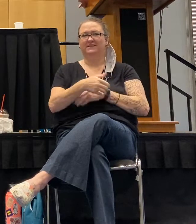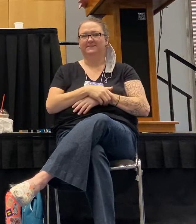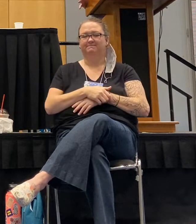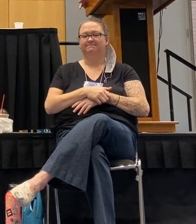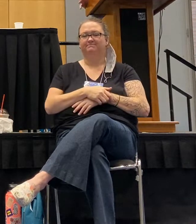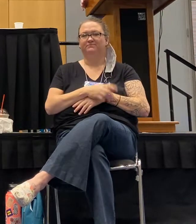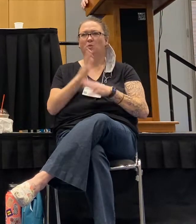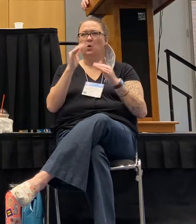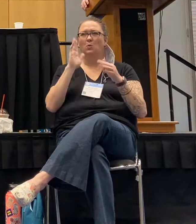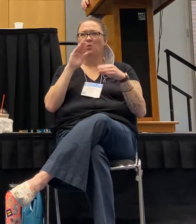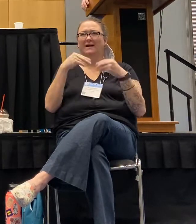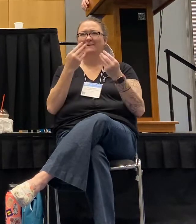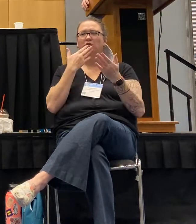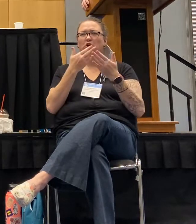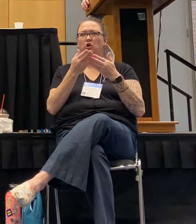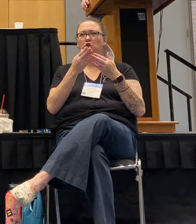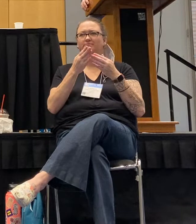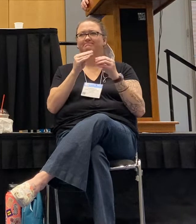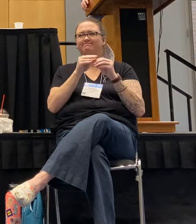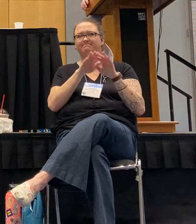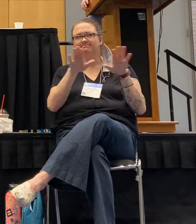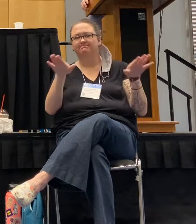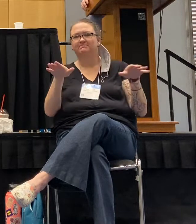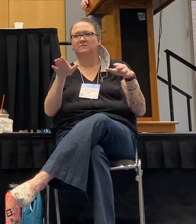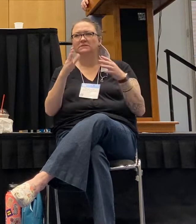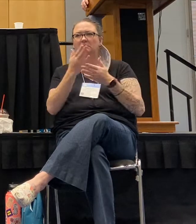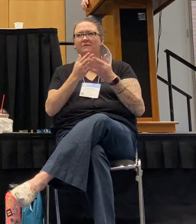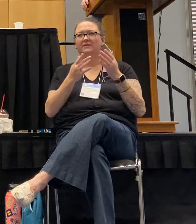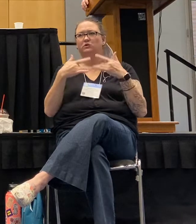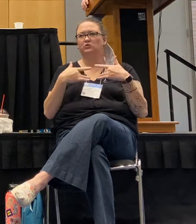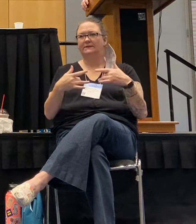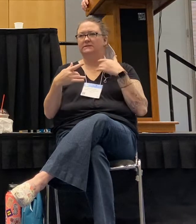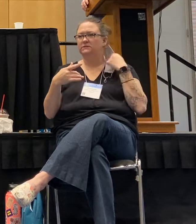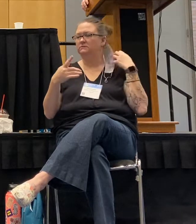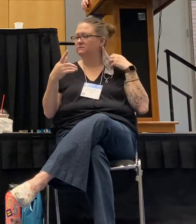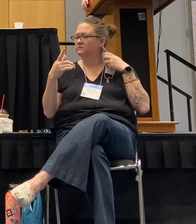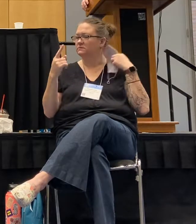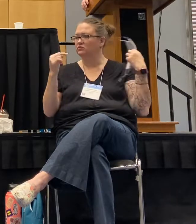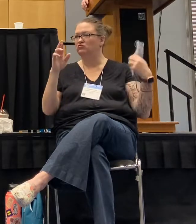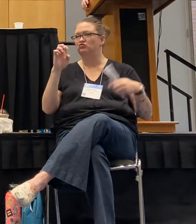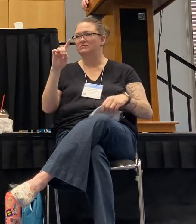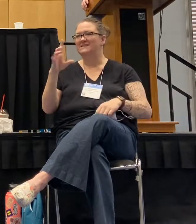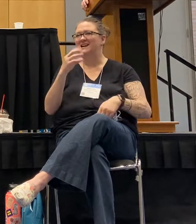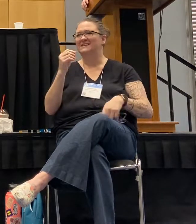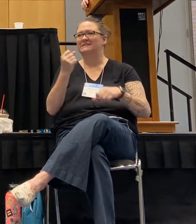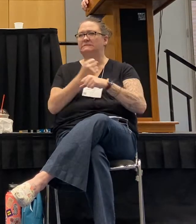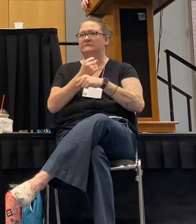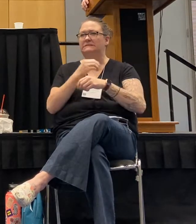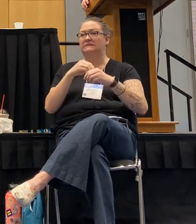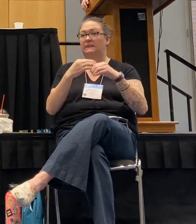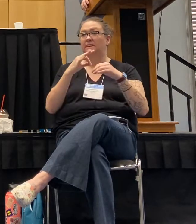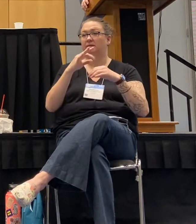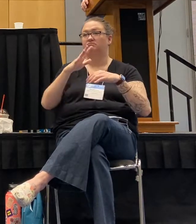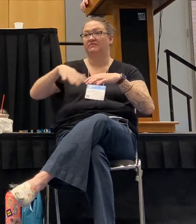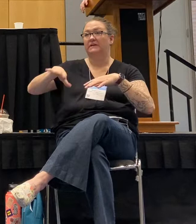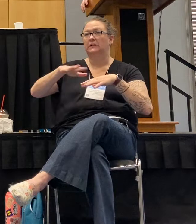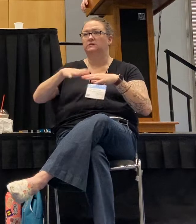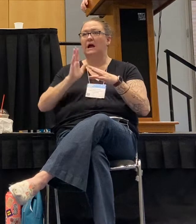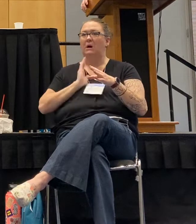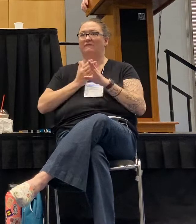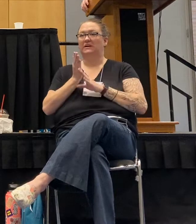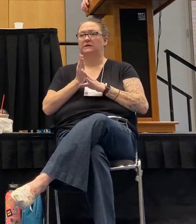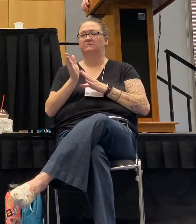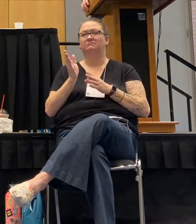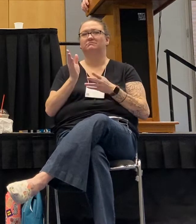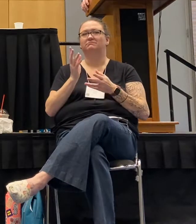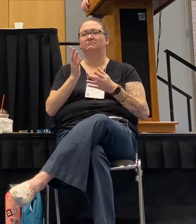good industry overview of some of the trends and statistics in the field. And so we've got some good stuff to share with you concerning a couple of surveys